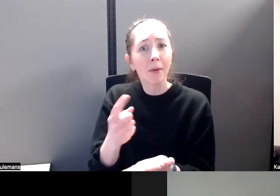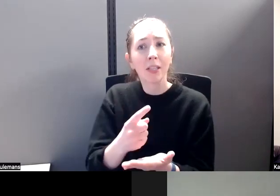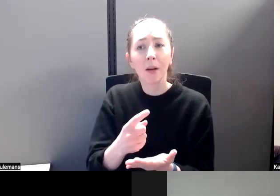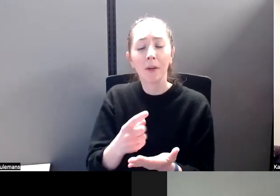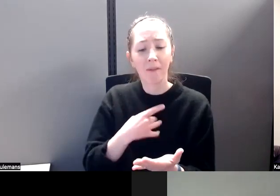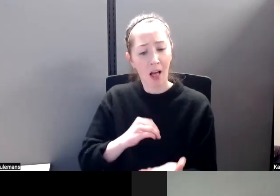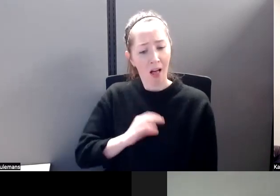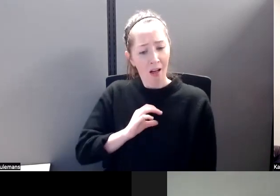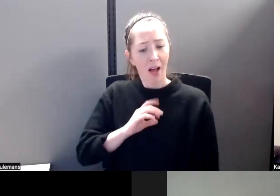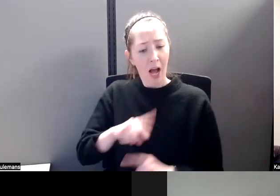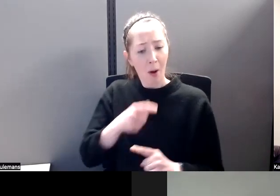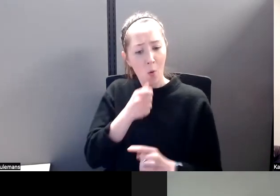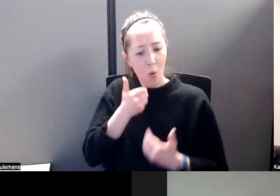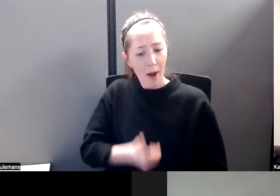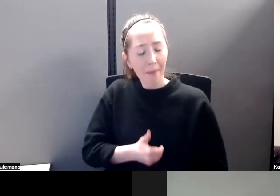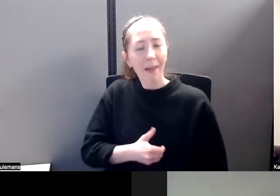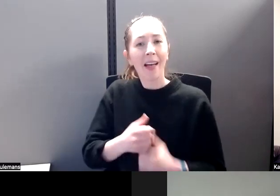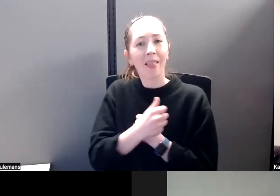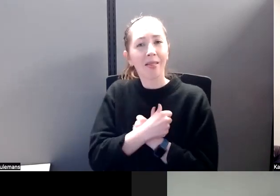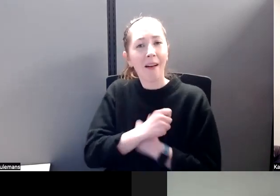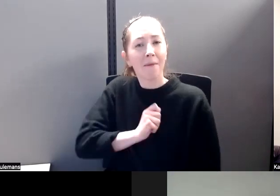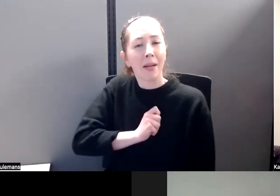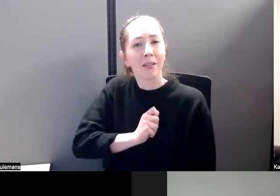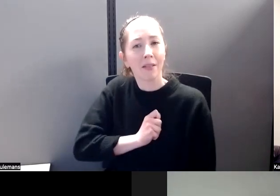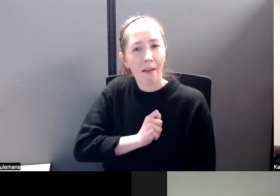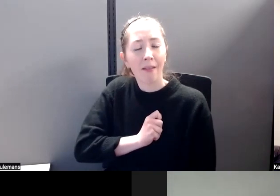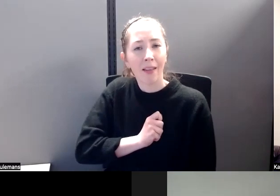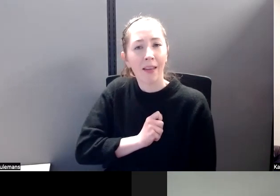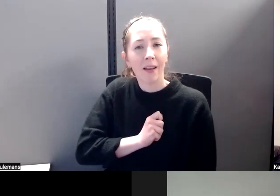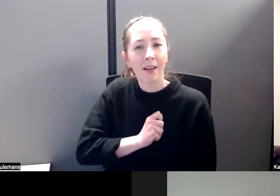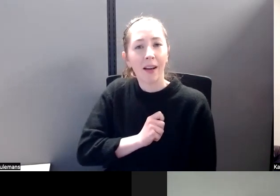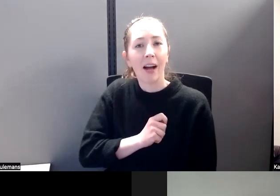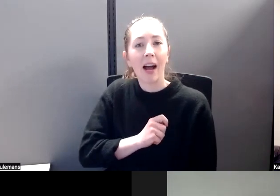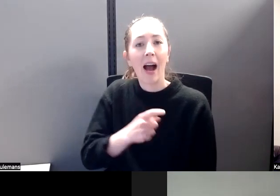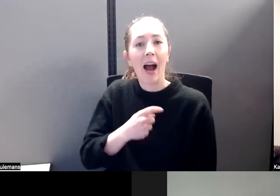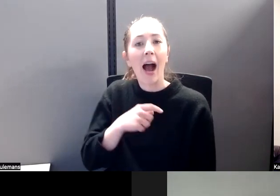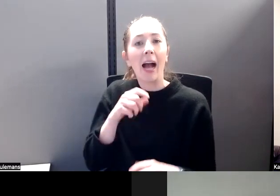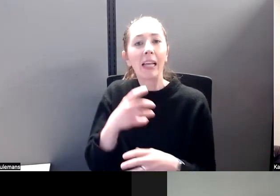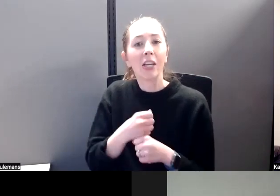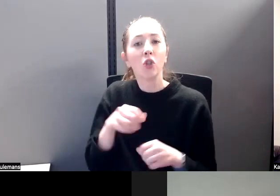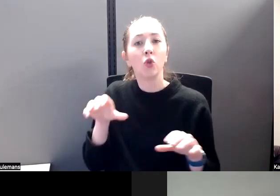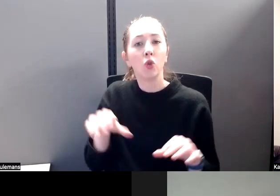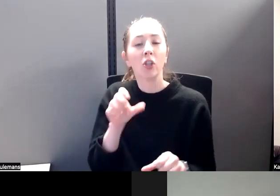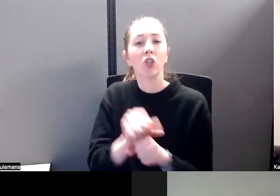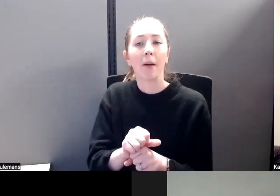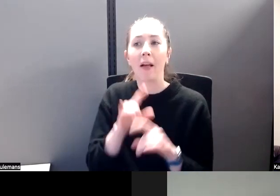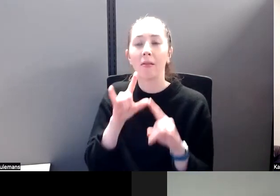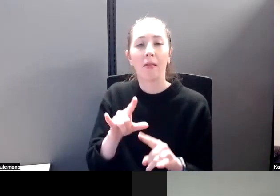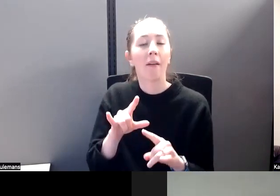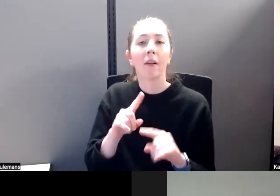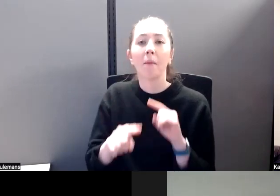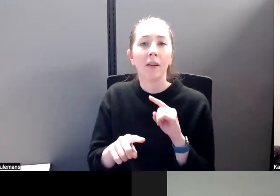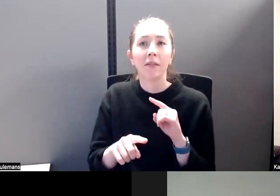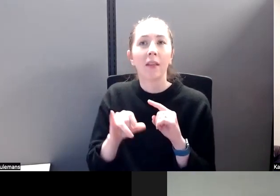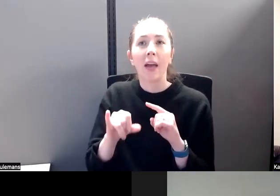who they are and love themselves, because I get to do a job that I love. Like, what a gift. That to